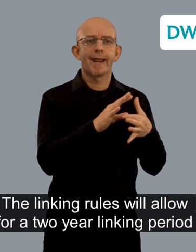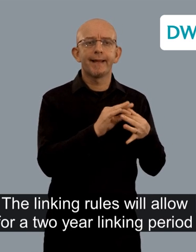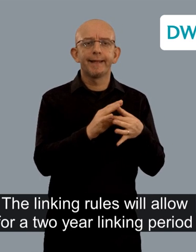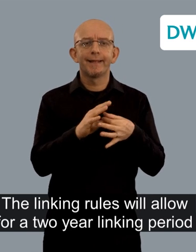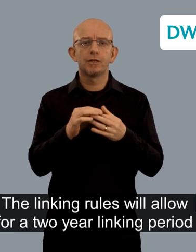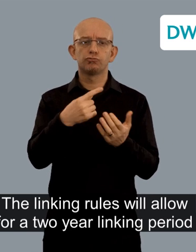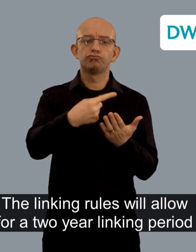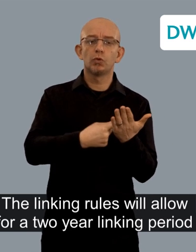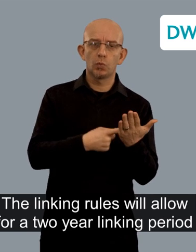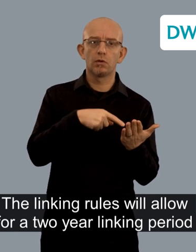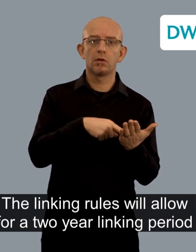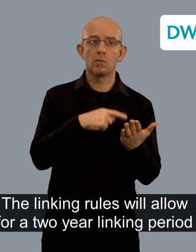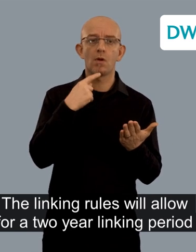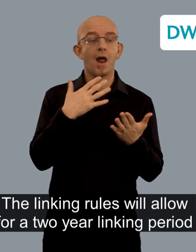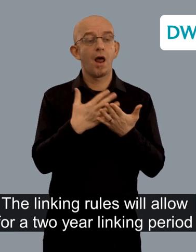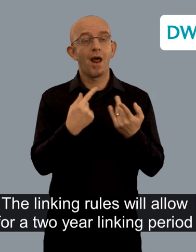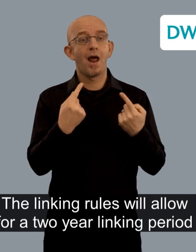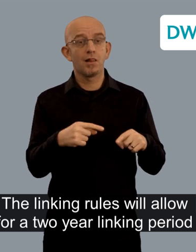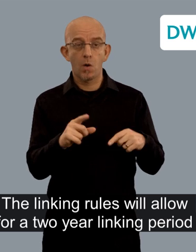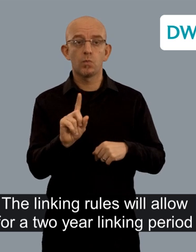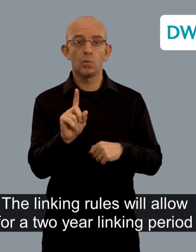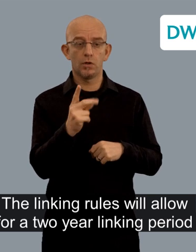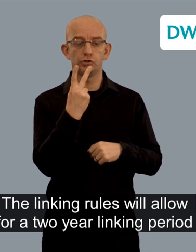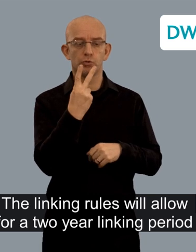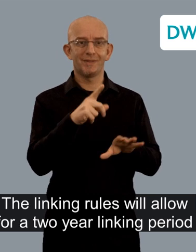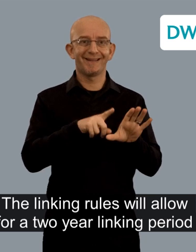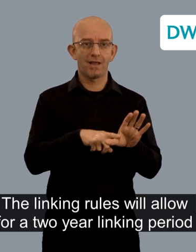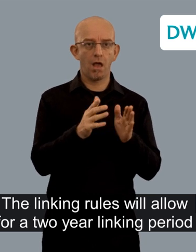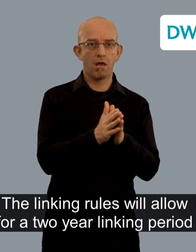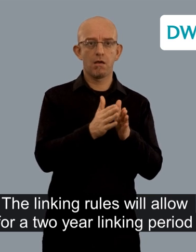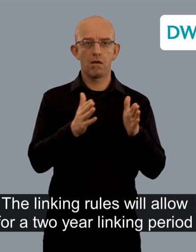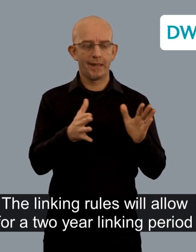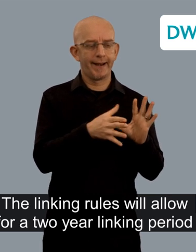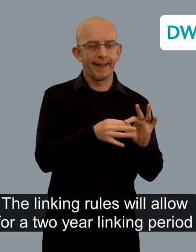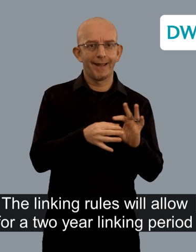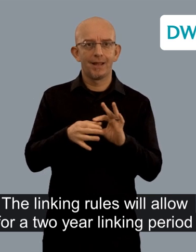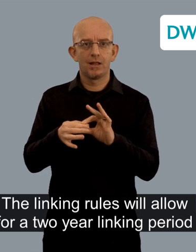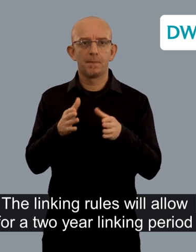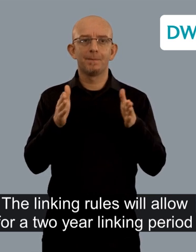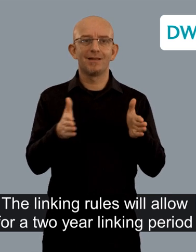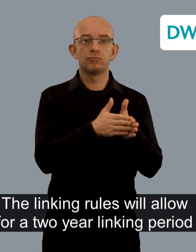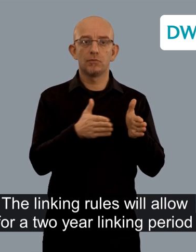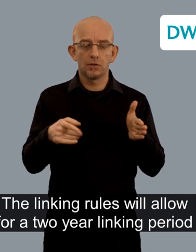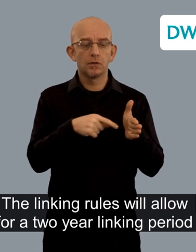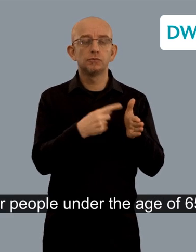the linking rules will allow for a 2-year linking period for people under the age